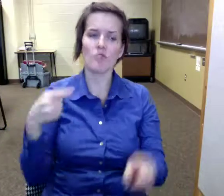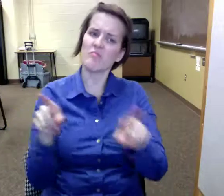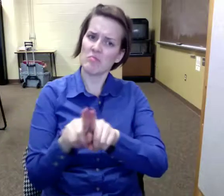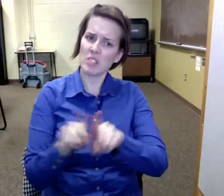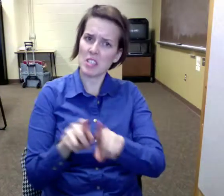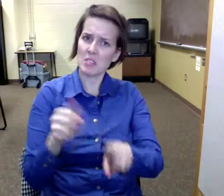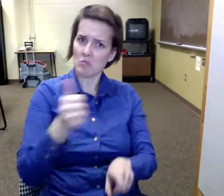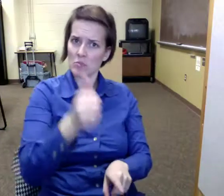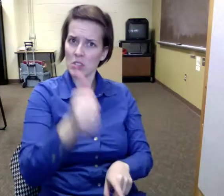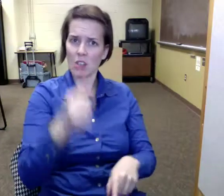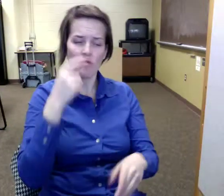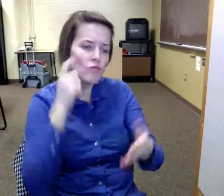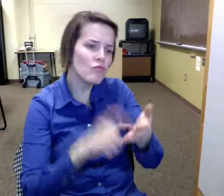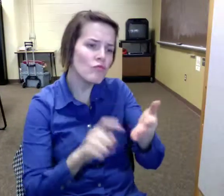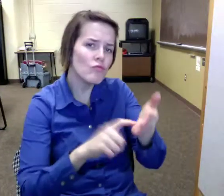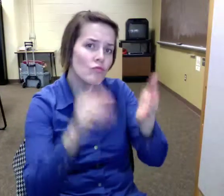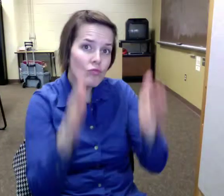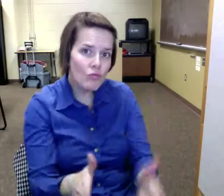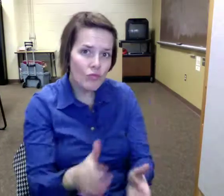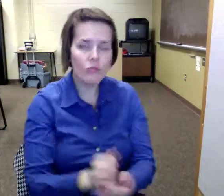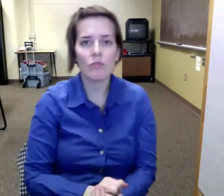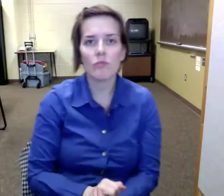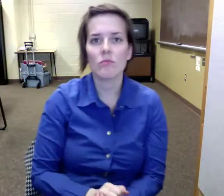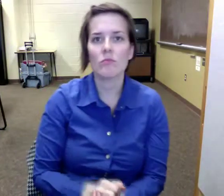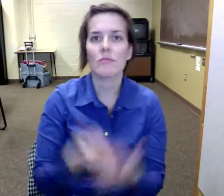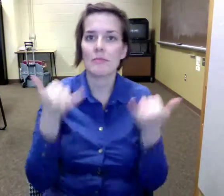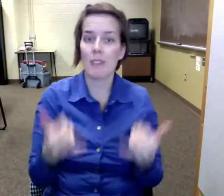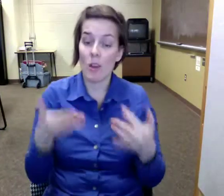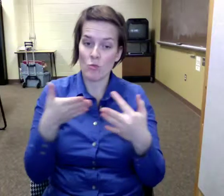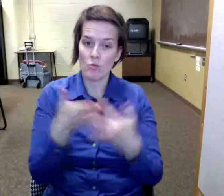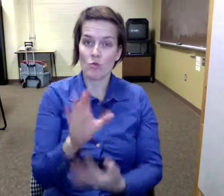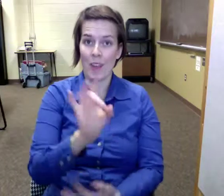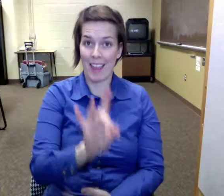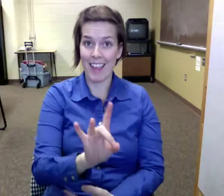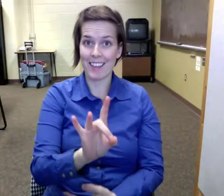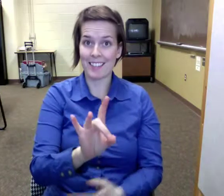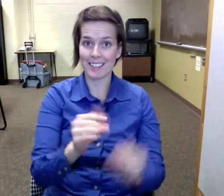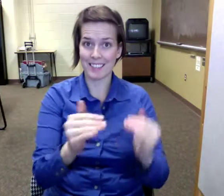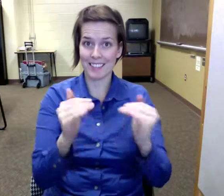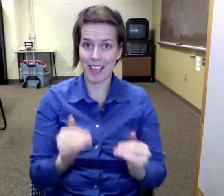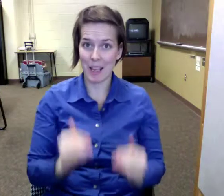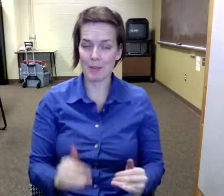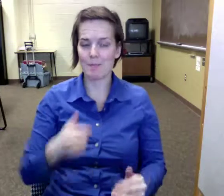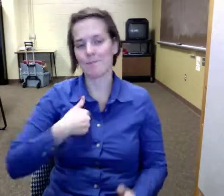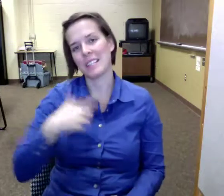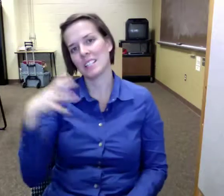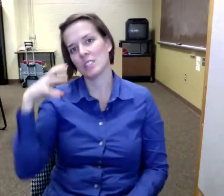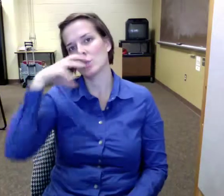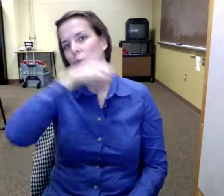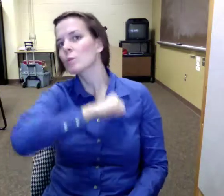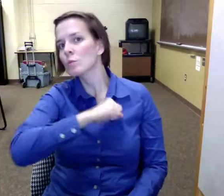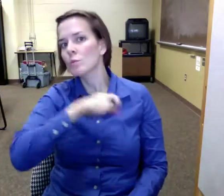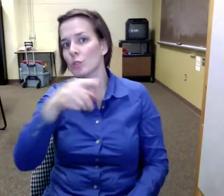Now, to go through these 8 steps, I'm making an assumption here. I'm assuming that you have a topic in mind, that you already